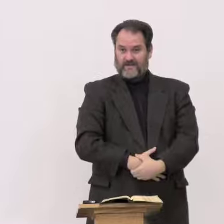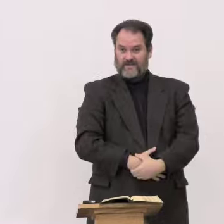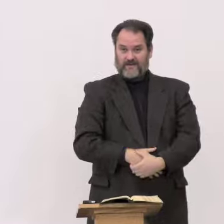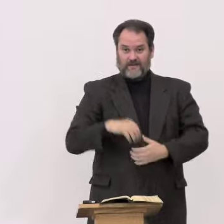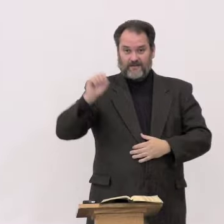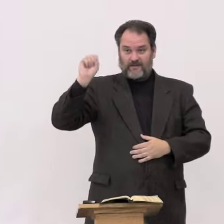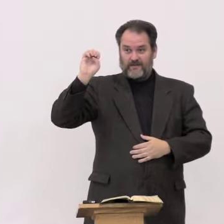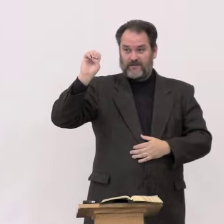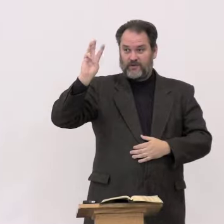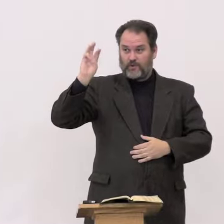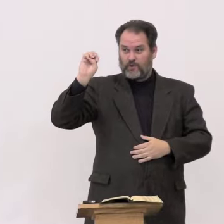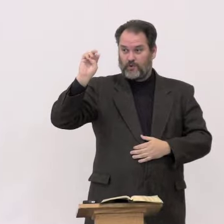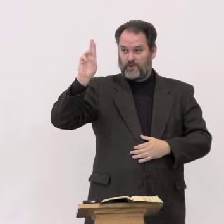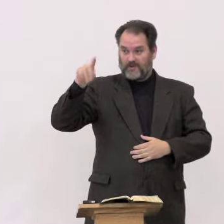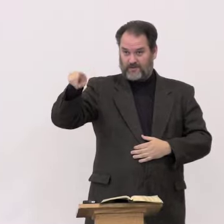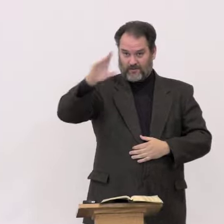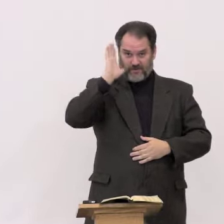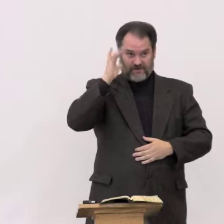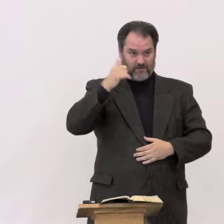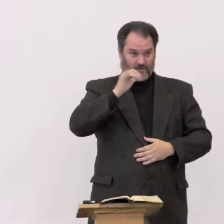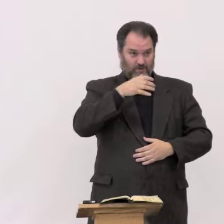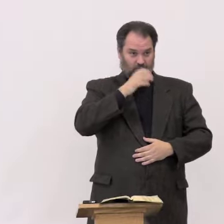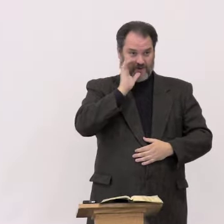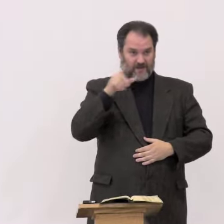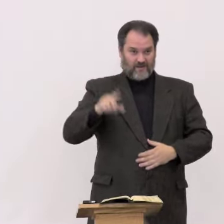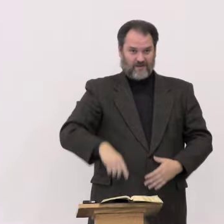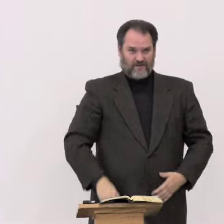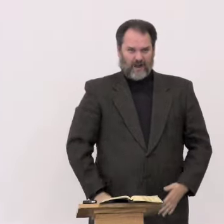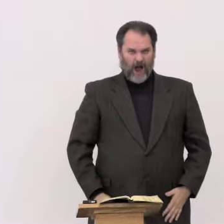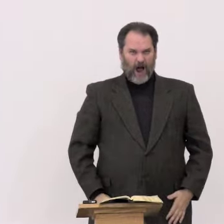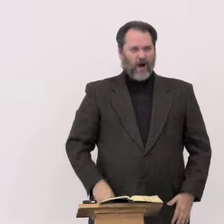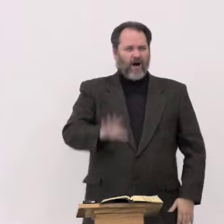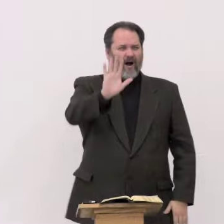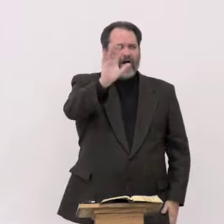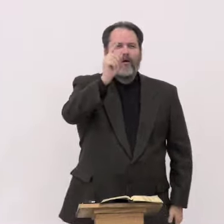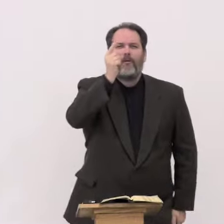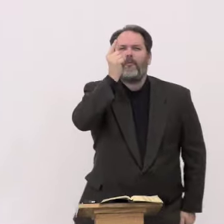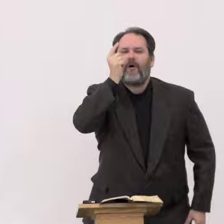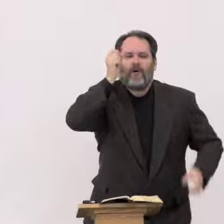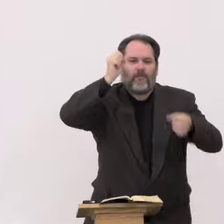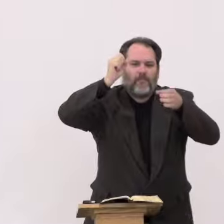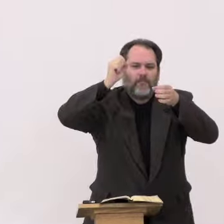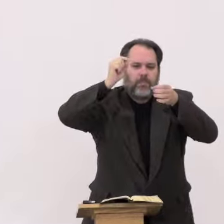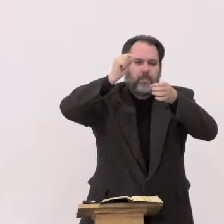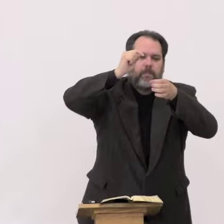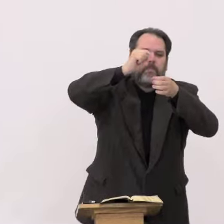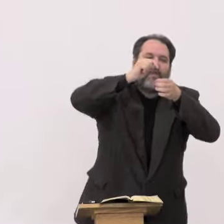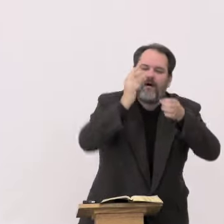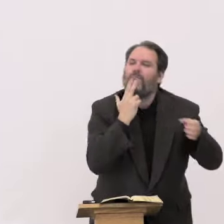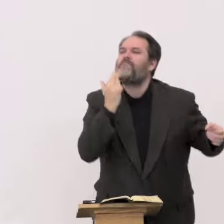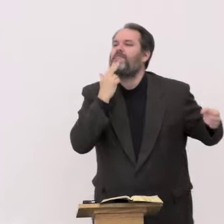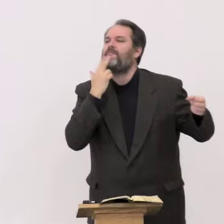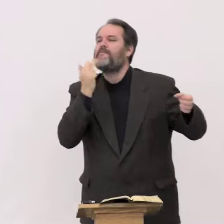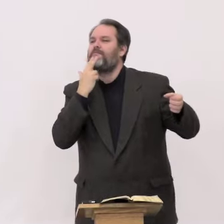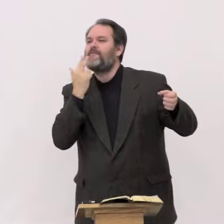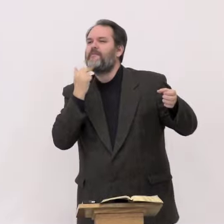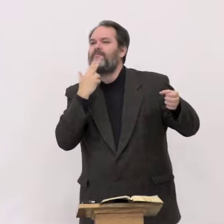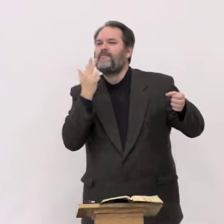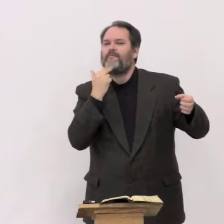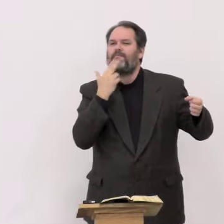water. Would you still drink it? No, you say no. Like one little small